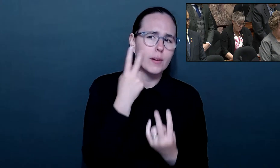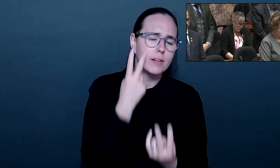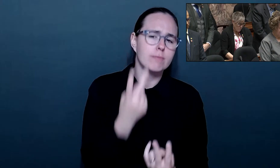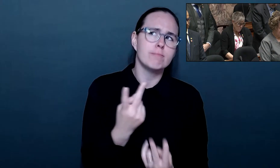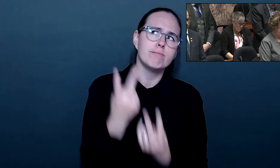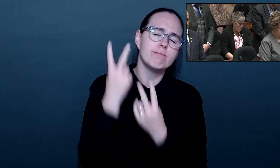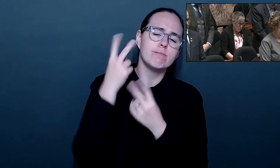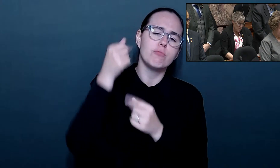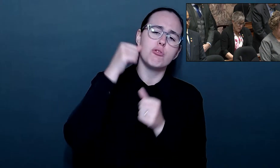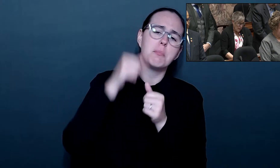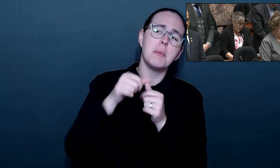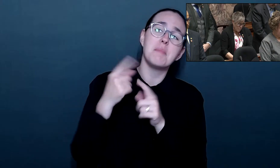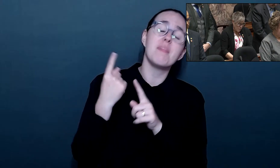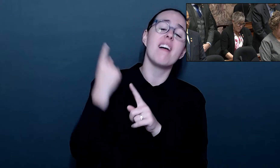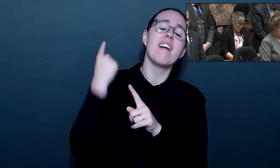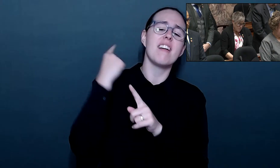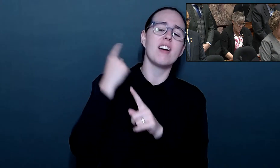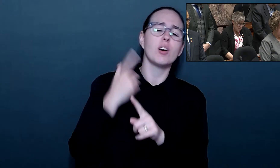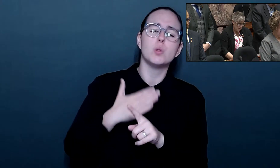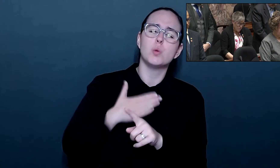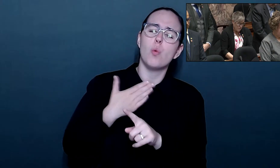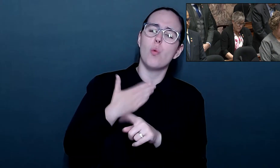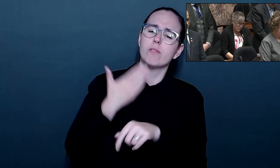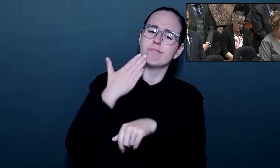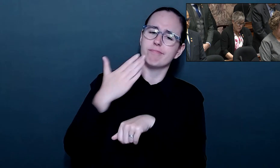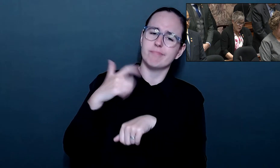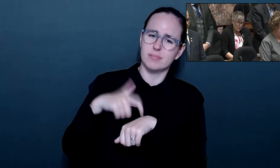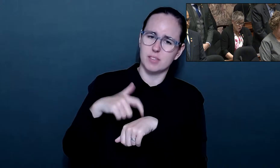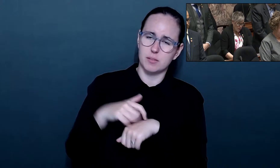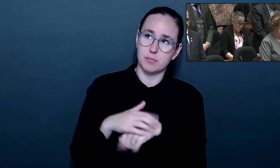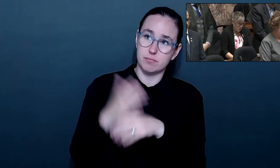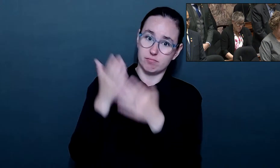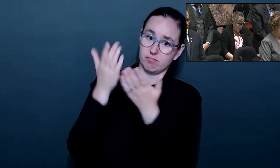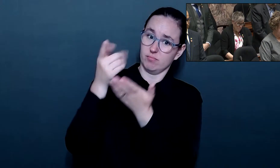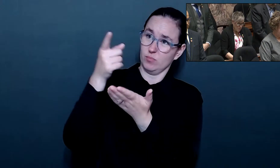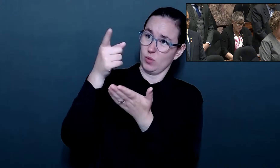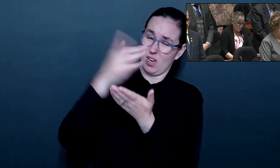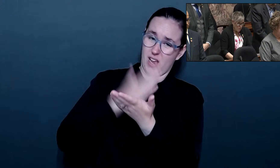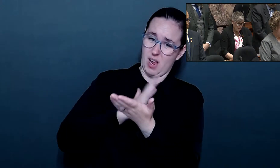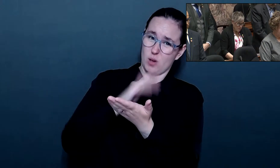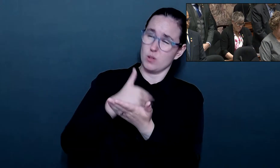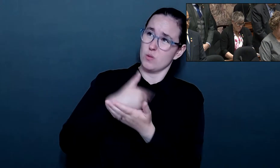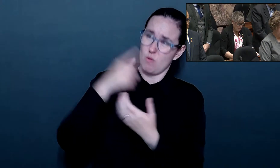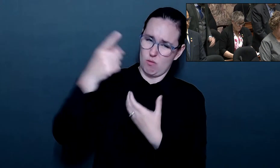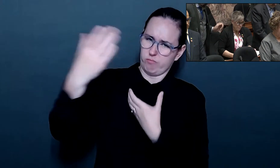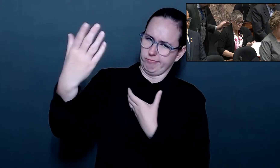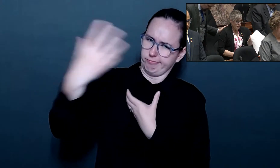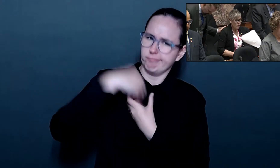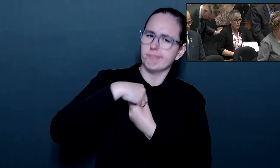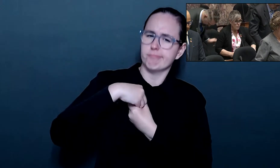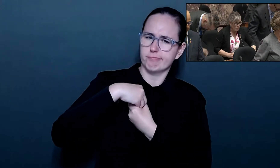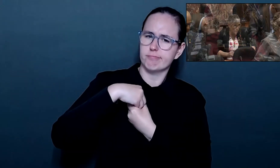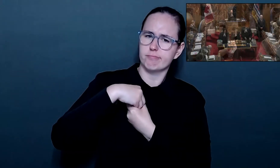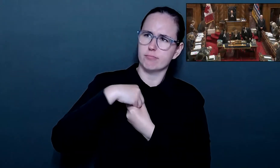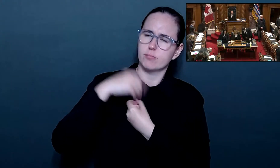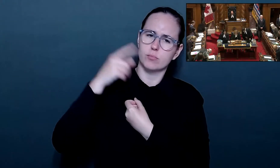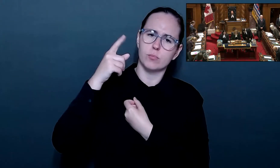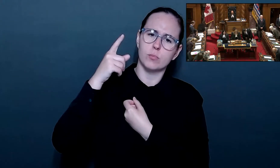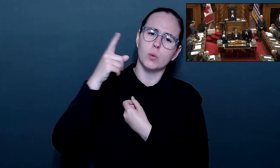the Filipino community and the province through this difficult and challenging time. Amen. Amen.